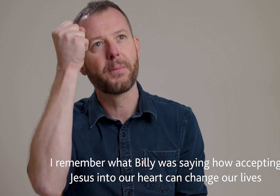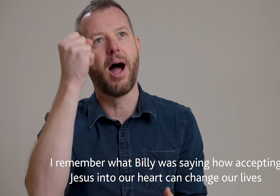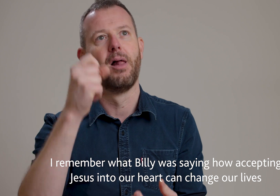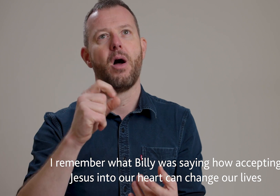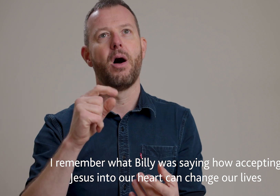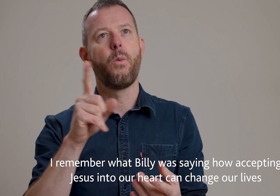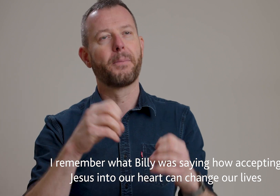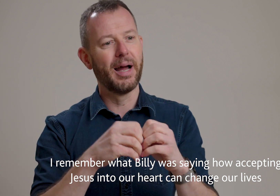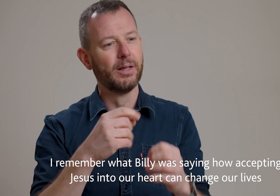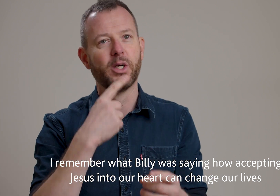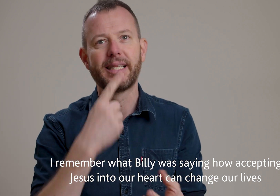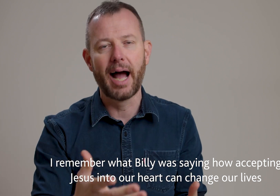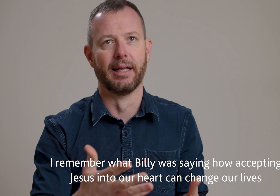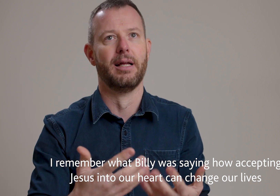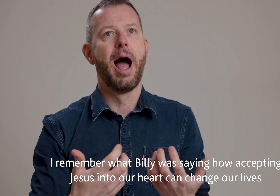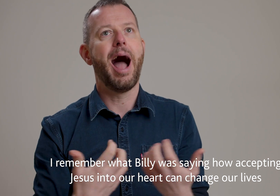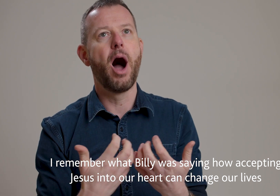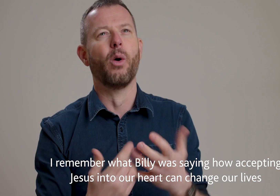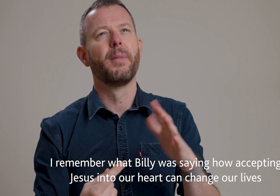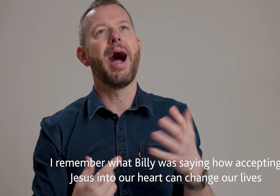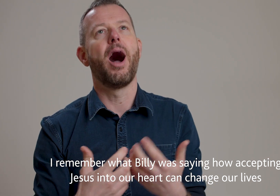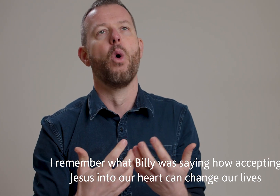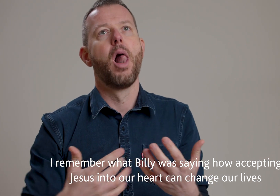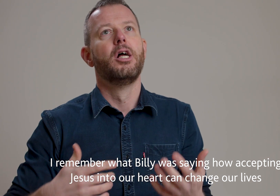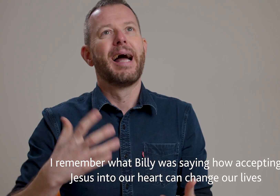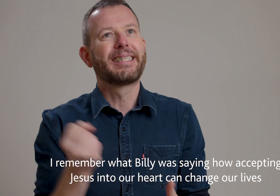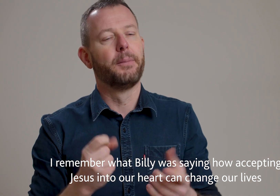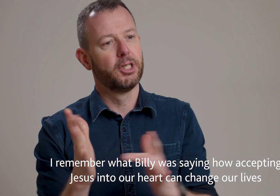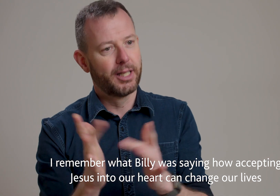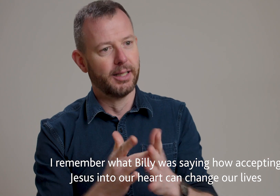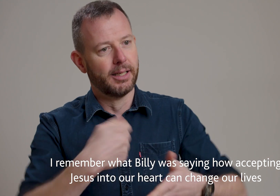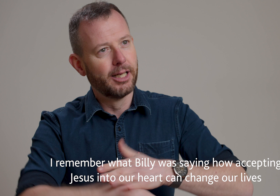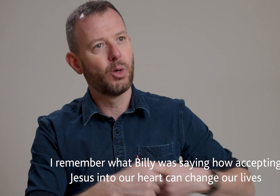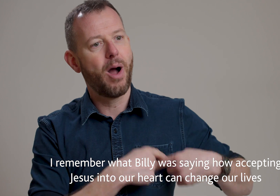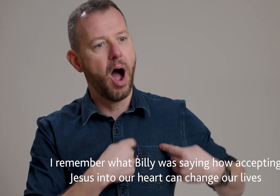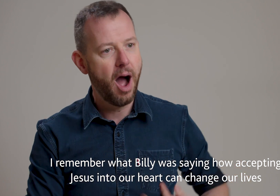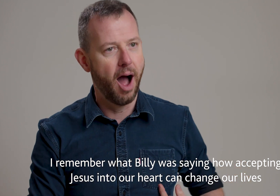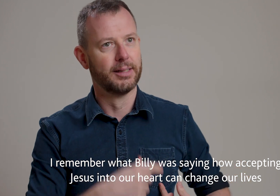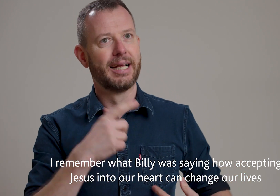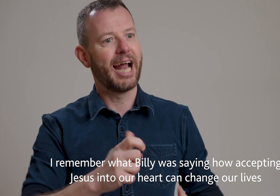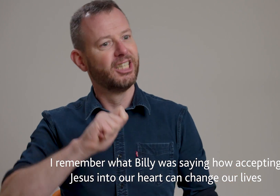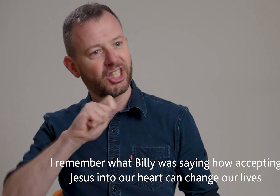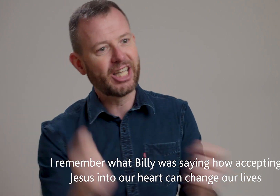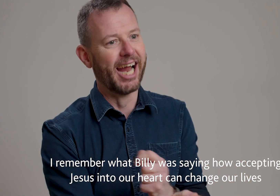remember what Billy was standing out. It's up to Jesus into our heart can stay